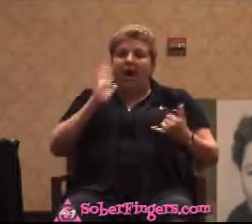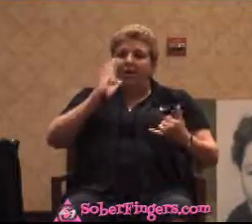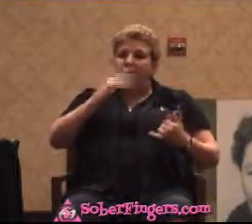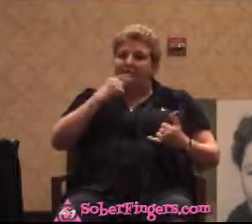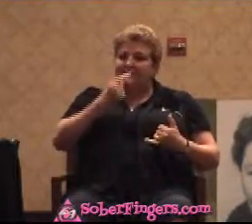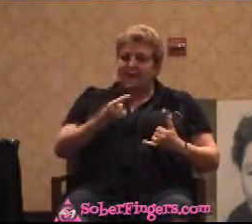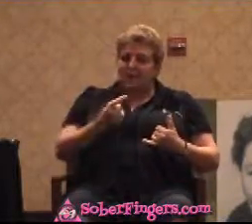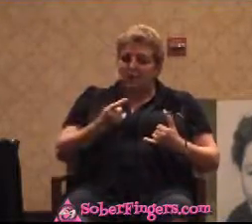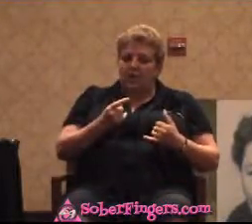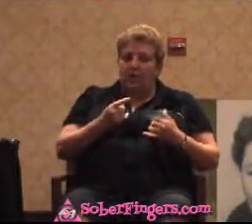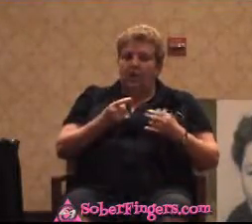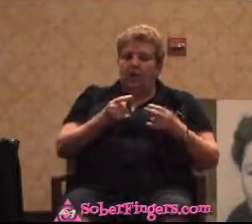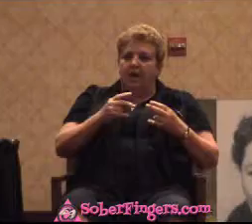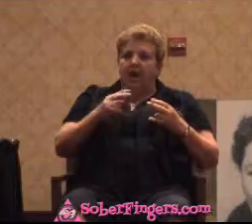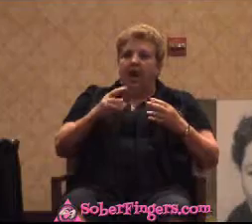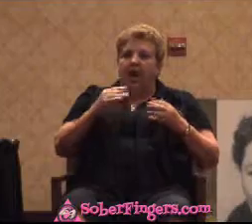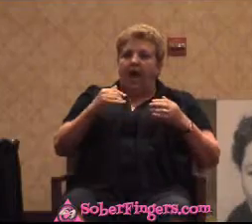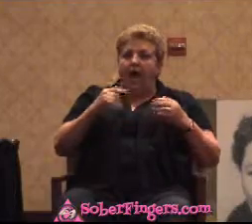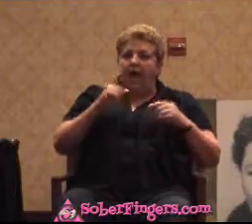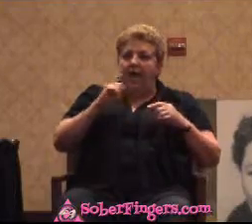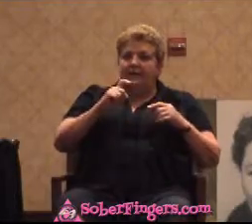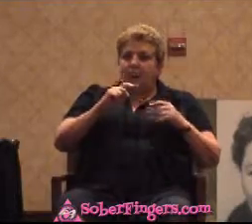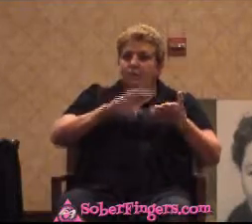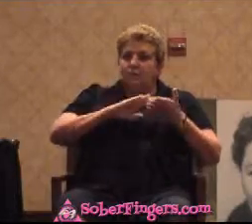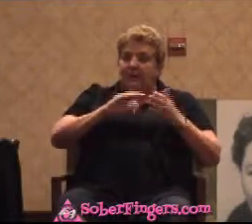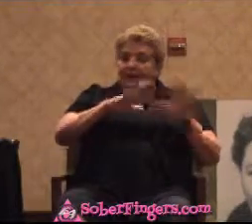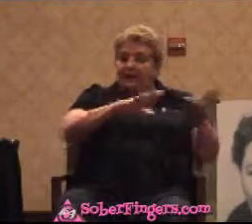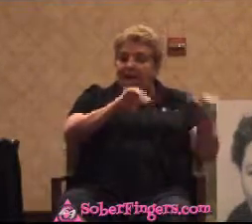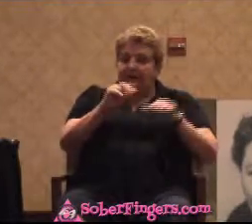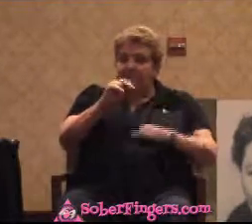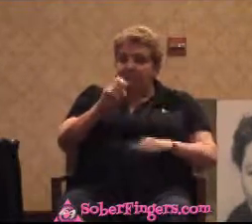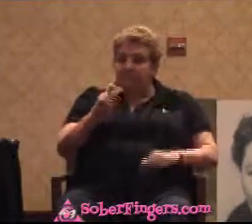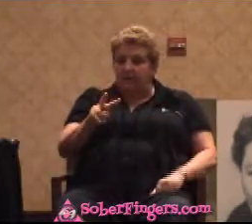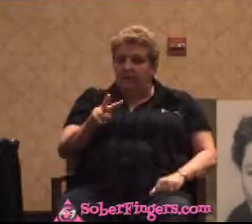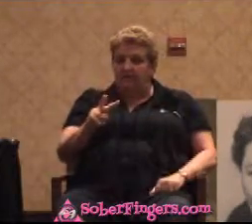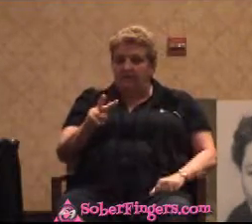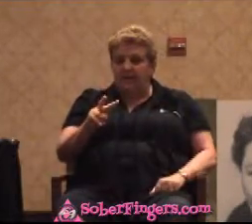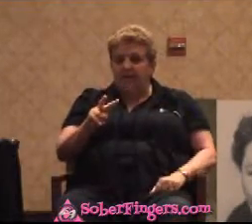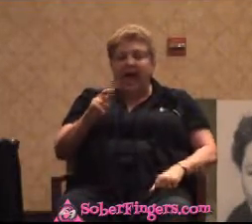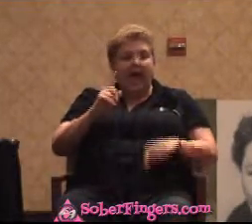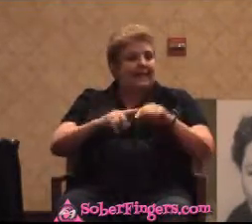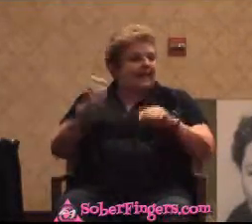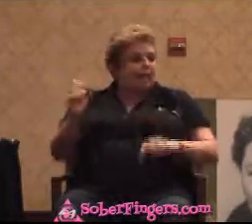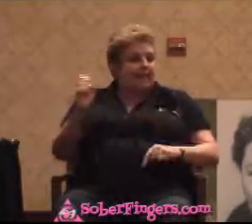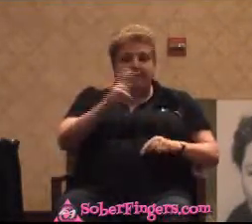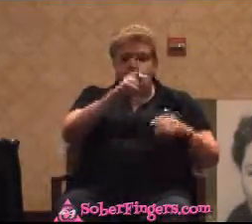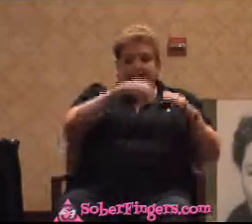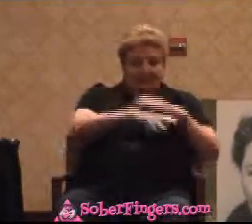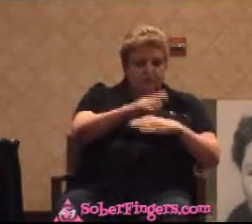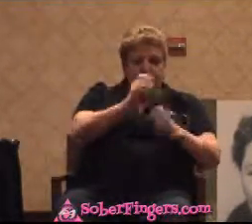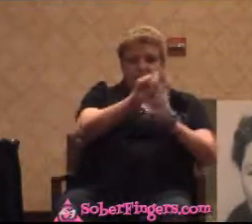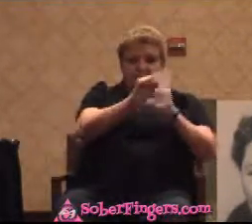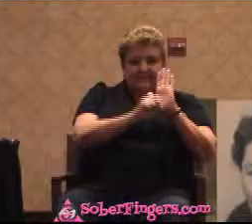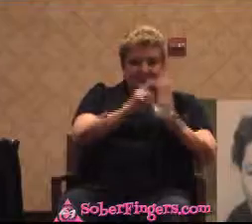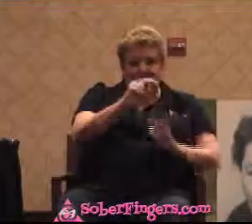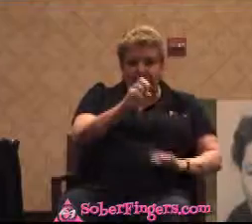state of Nevada from the governor that said I cannot come back for any reason to